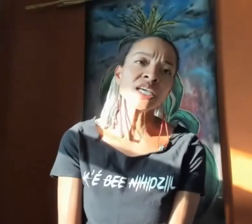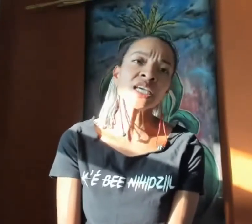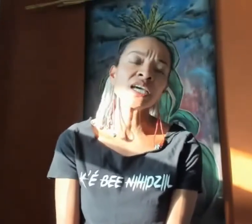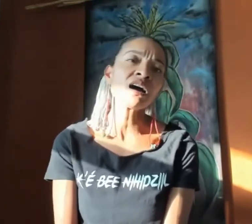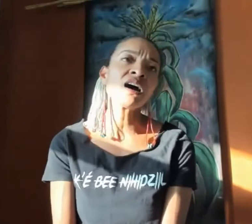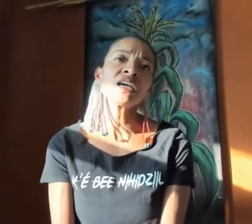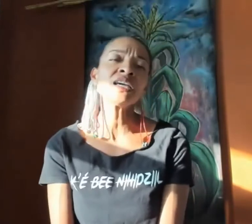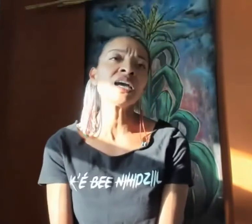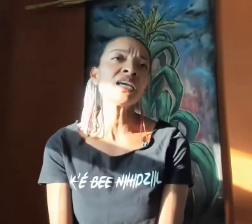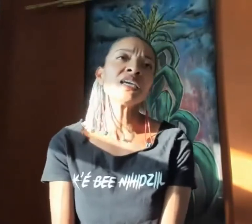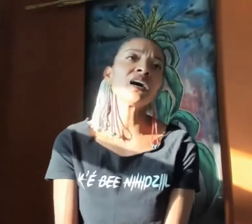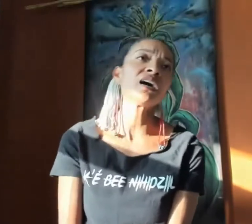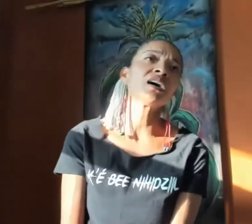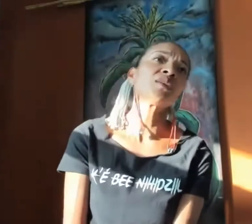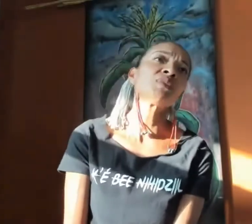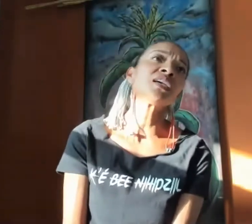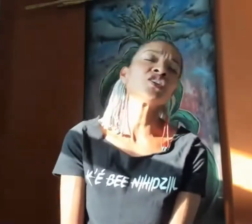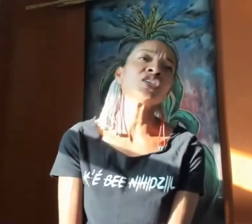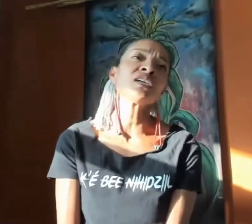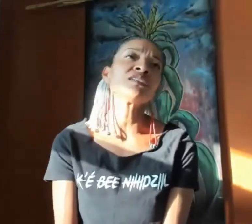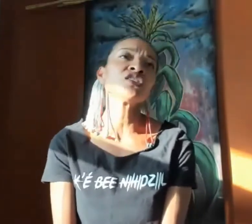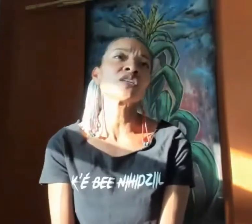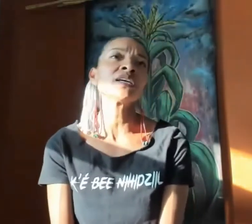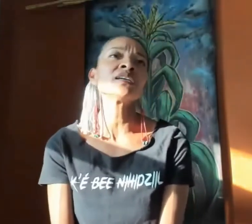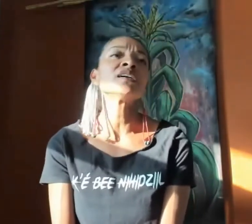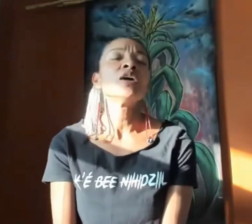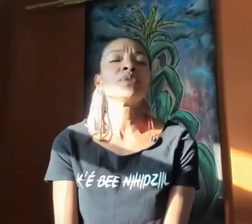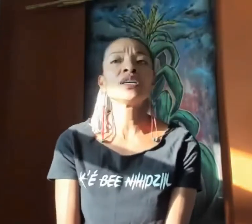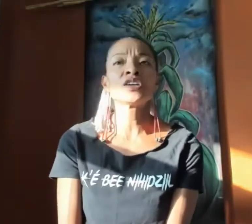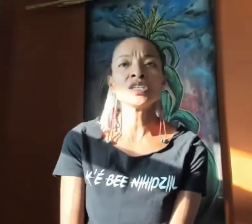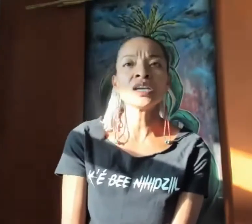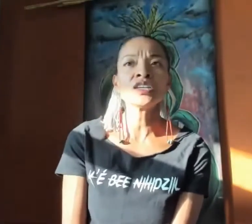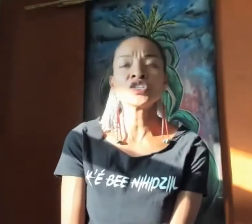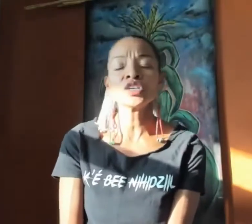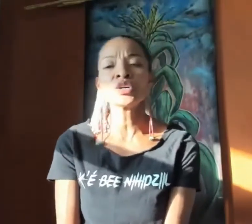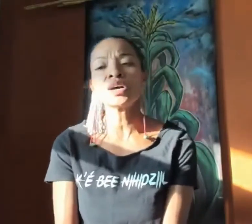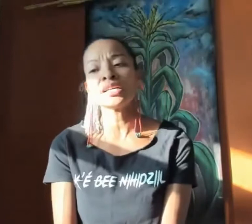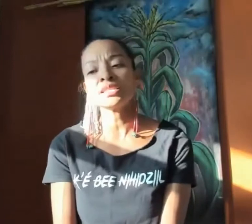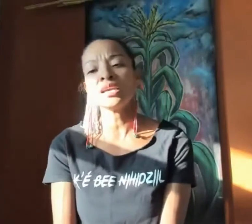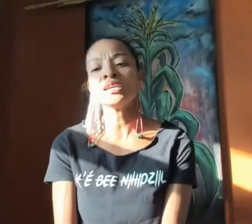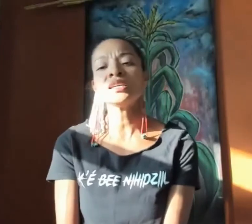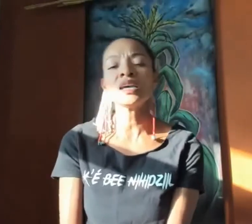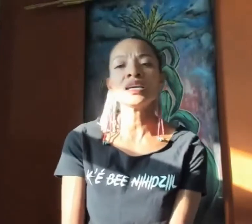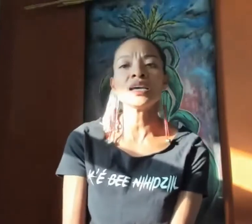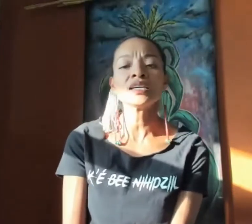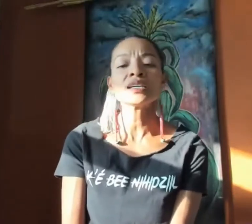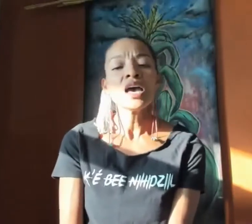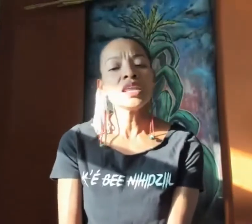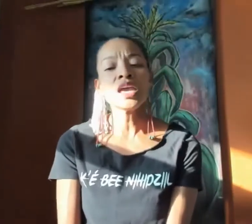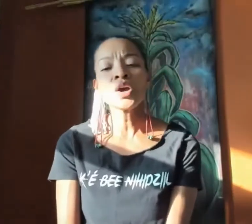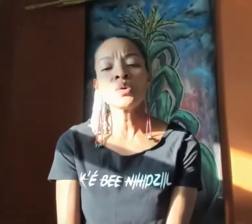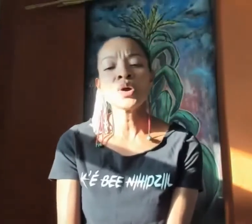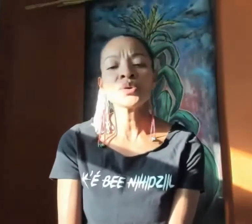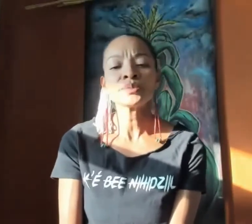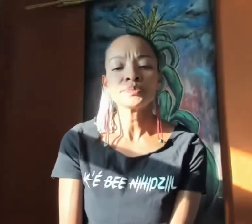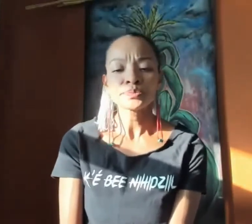nishle, aha iye iya, bi a ji e nishle, bi a ji e nishle ko ate iye iye ne